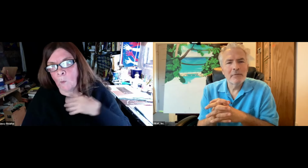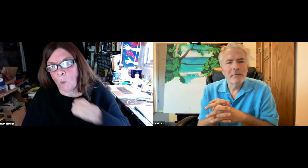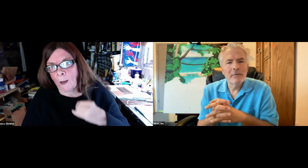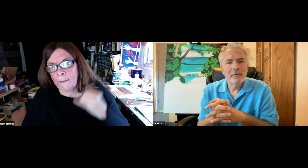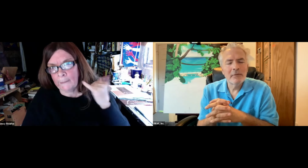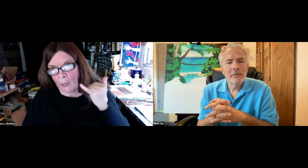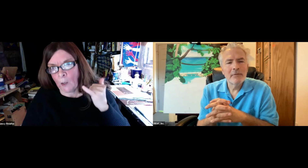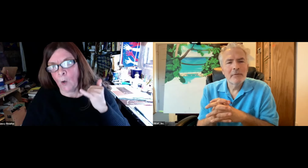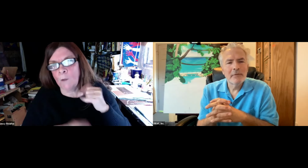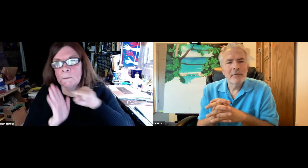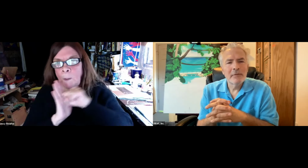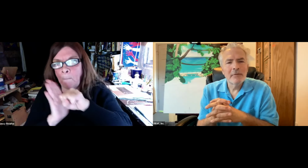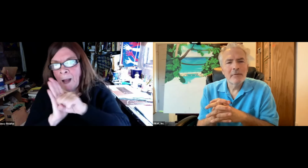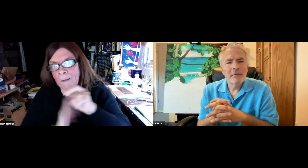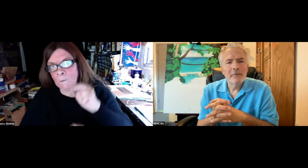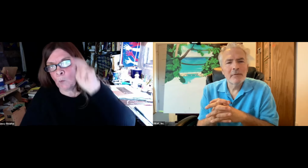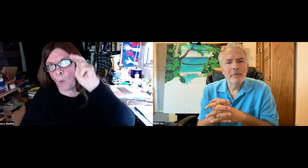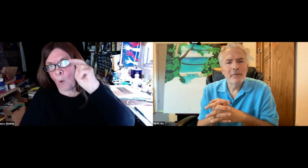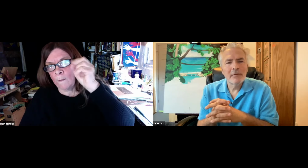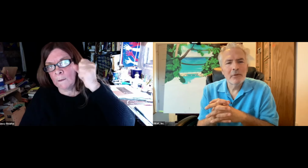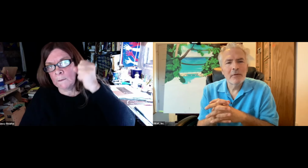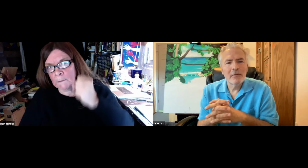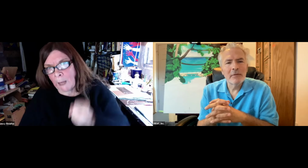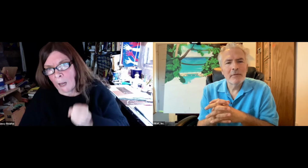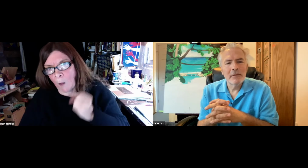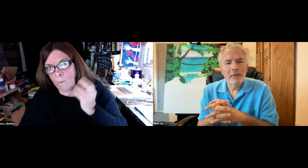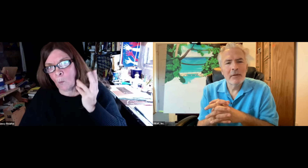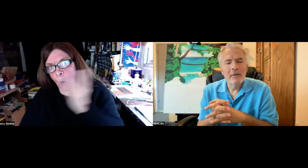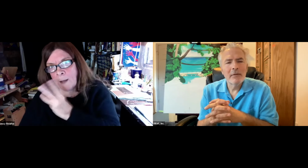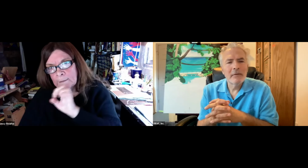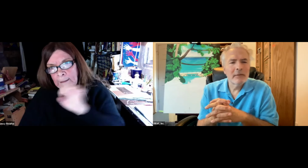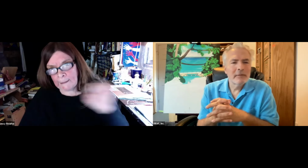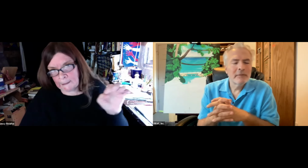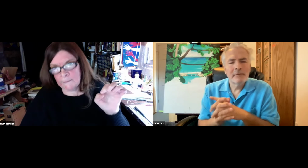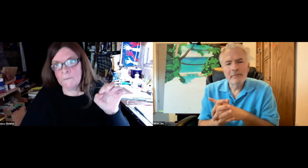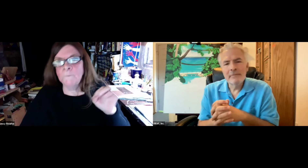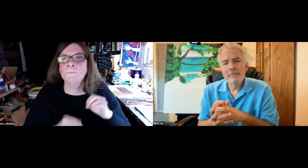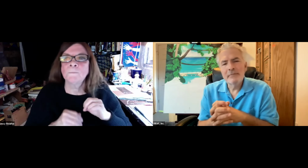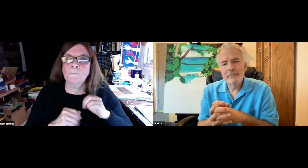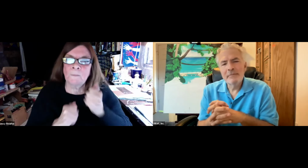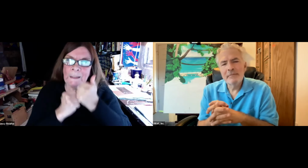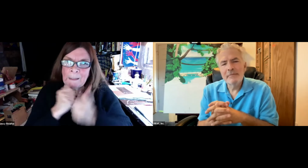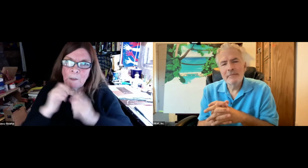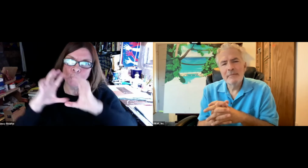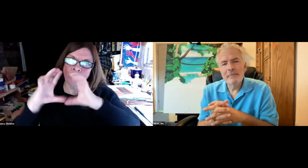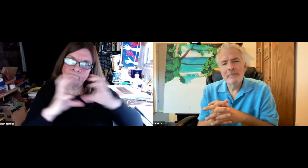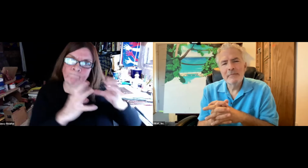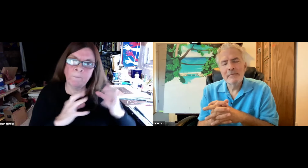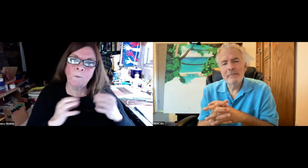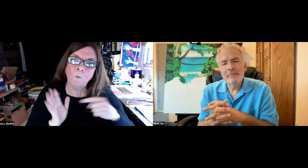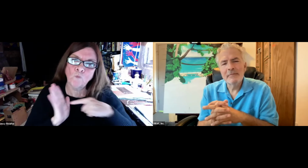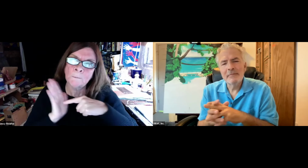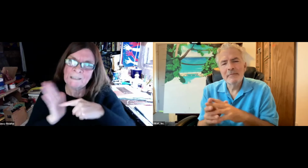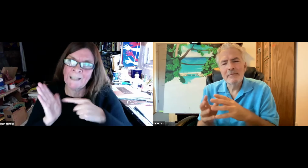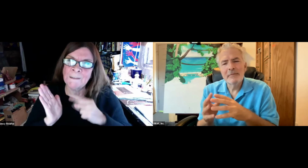And those are typically red, black, white, and yellow. And that symbolizes the north, the south, the west, and the